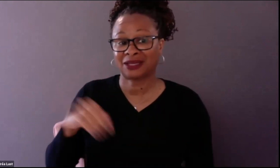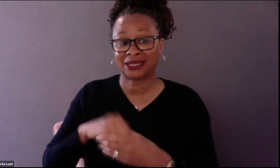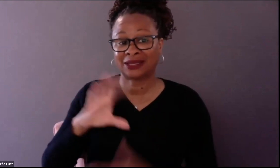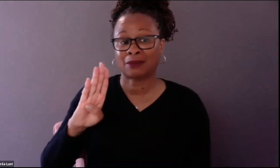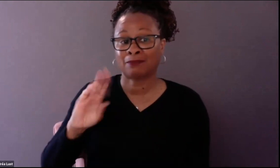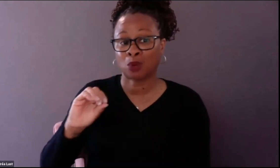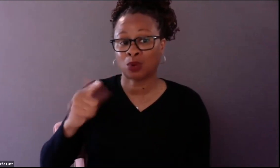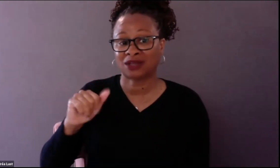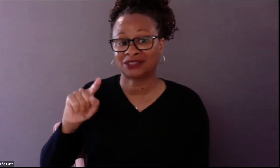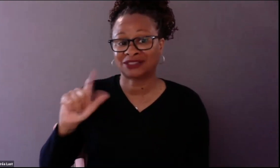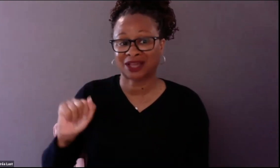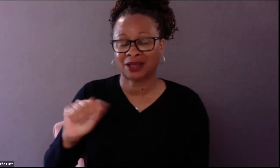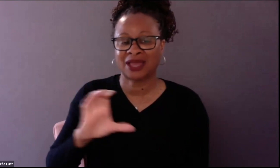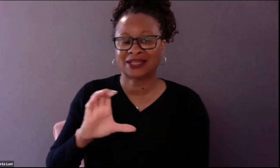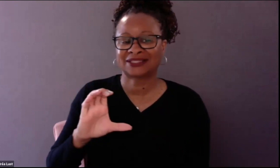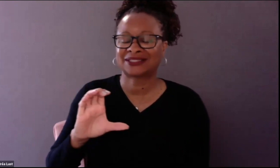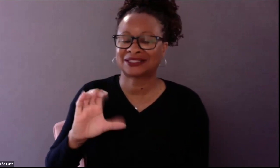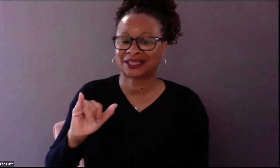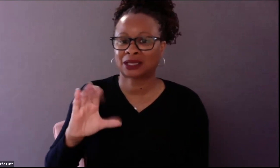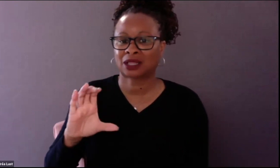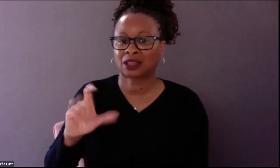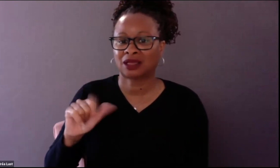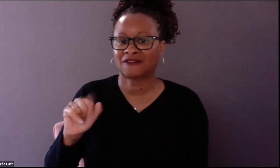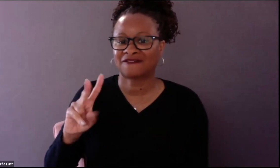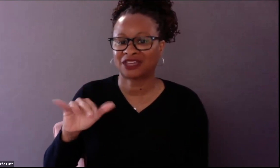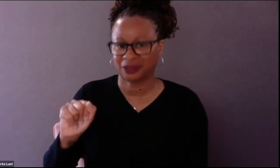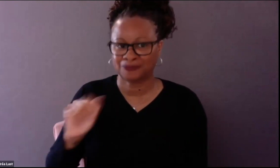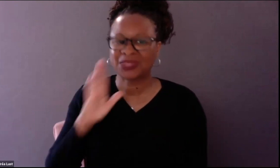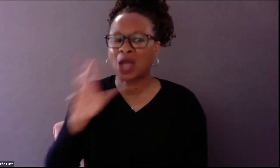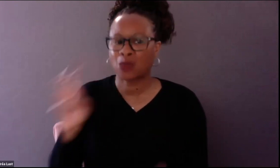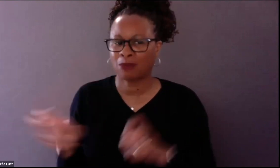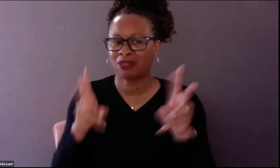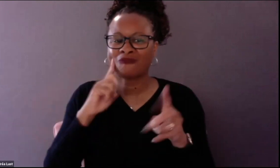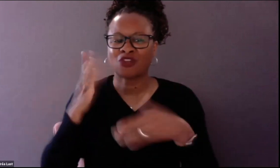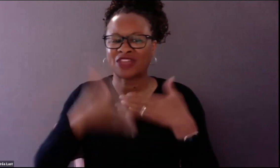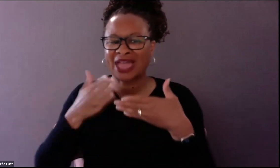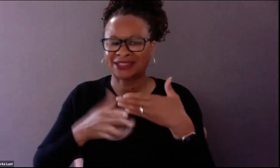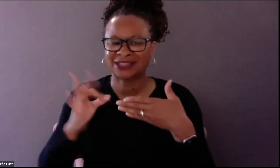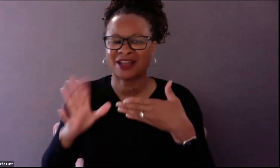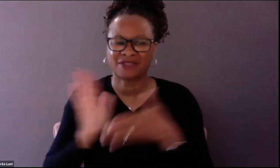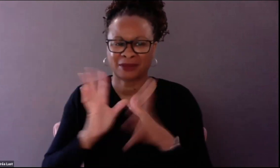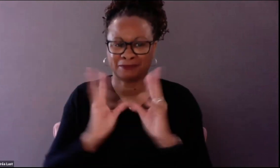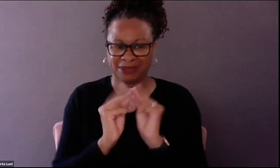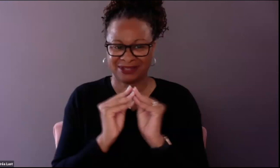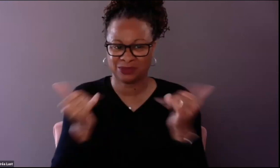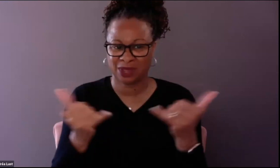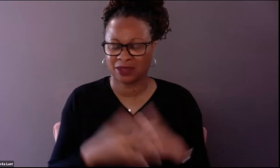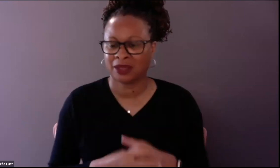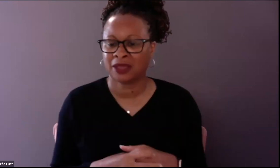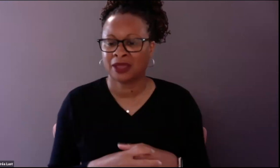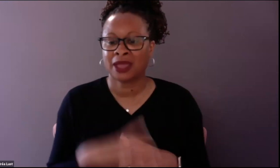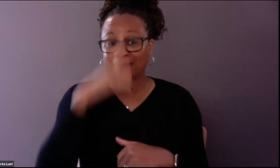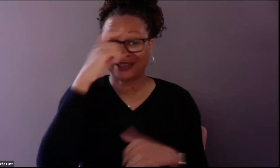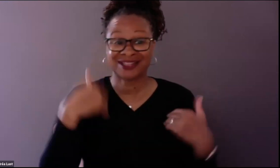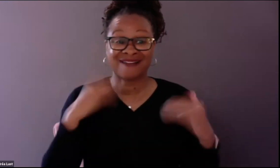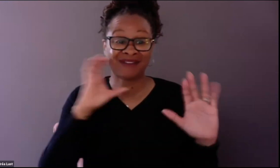I can be pulling those up for at the end of the webinar. Because yes, it's because there is a picture